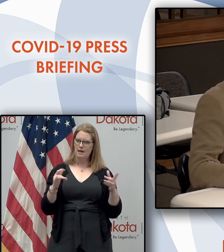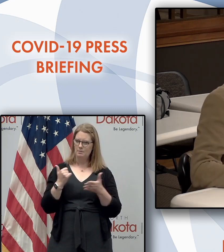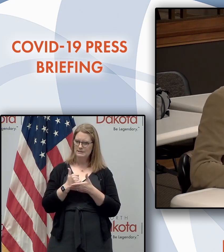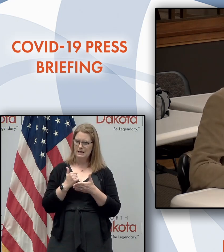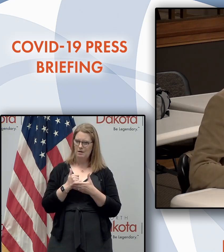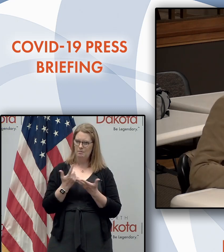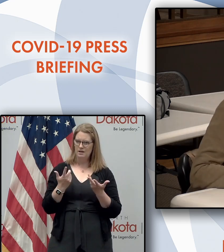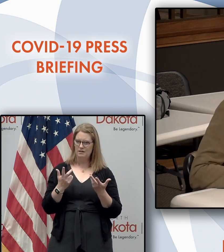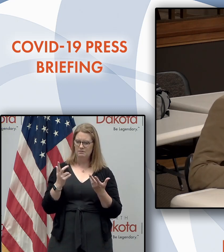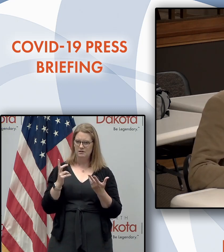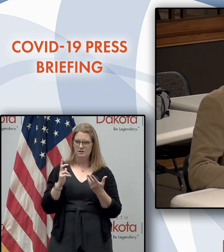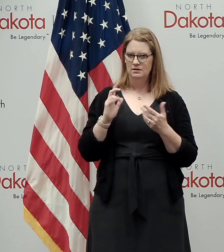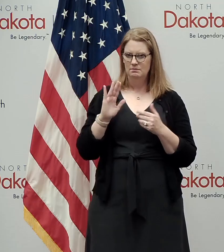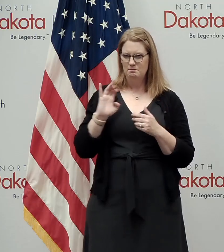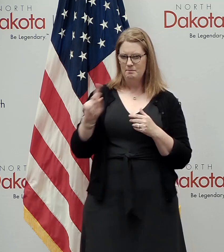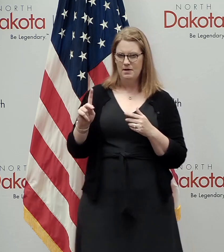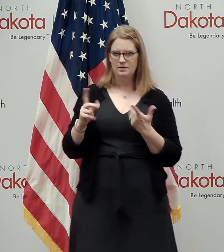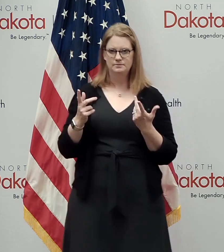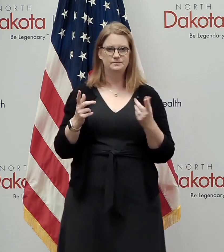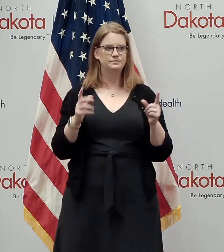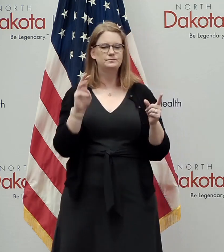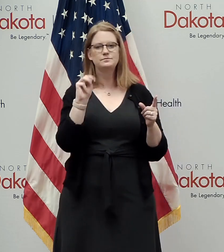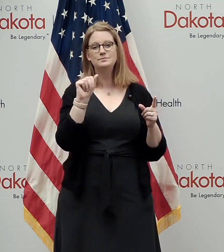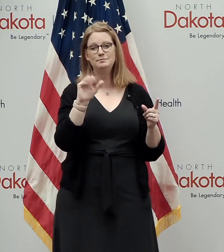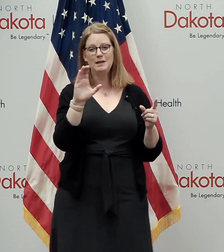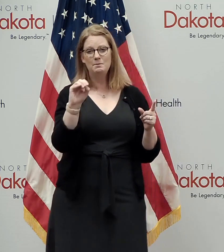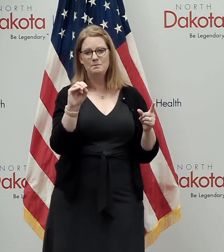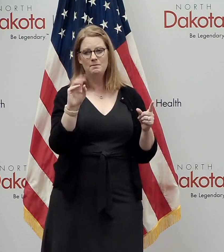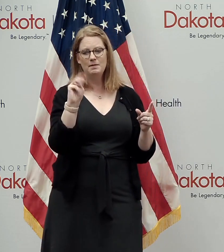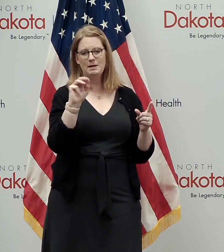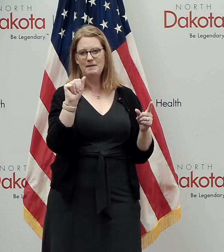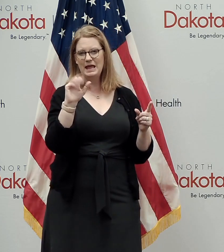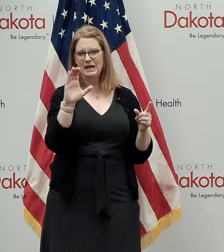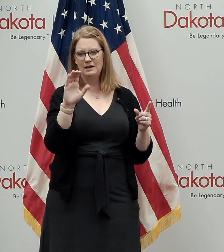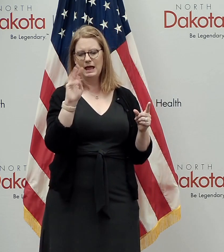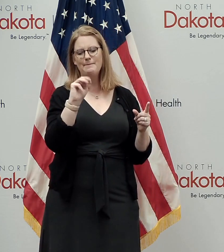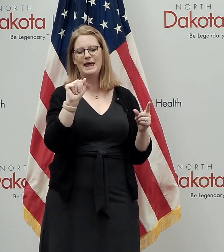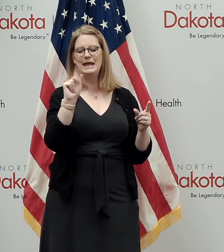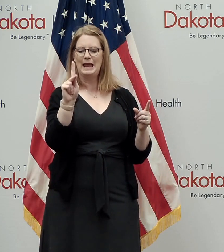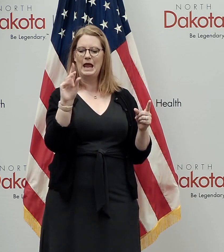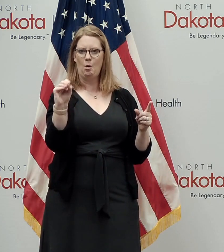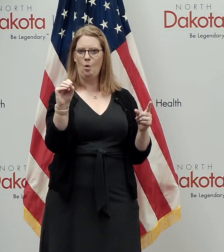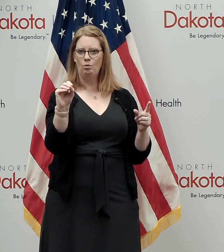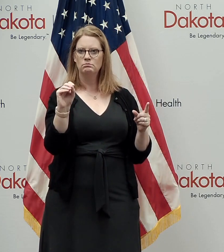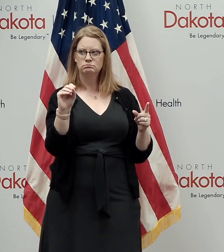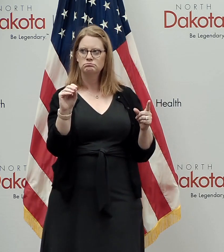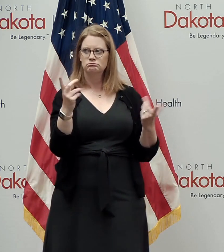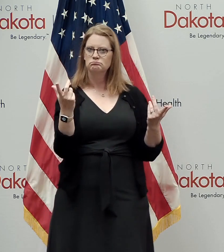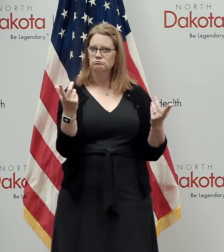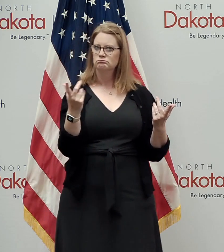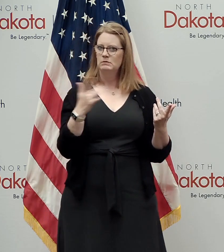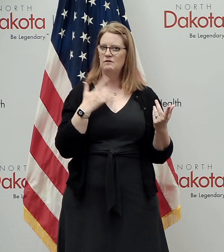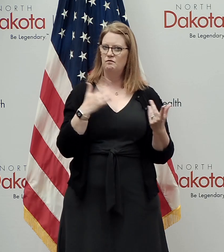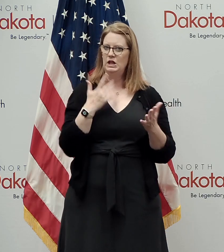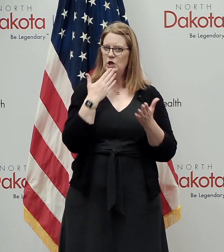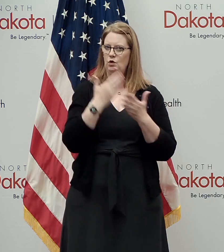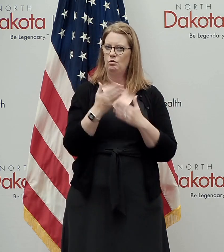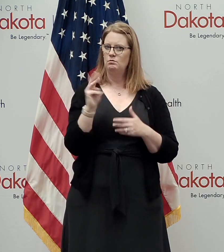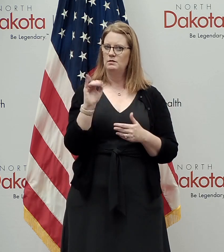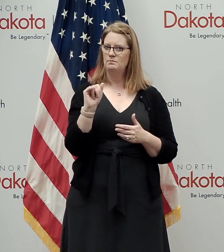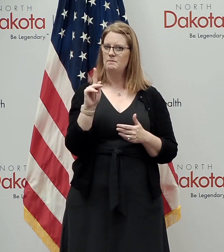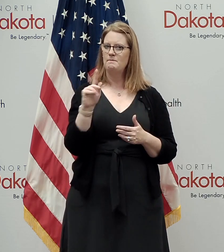like that possibly coming back? Yeah, and Mako is the name of the company, MAKO. We're off to a great start with